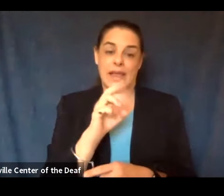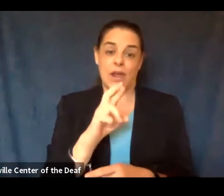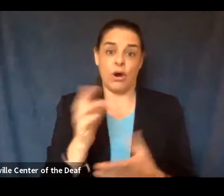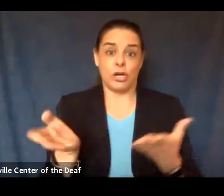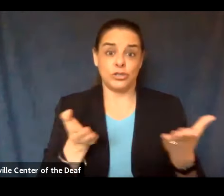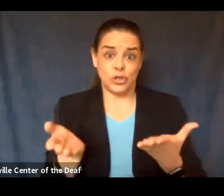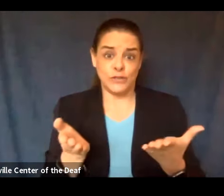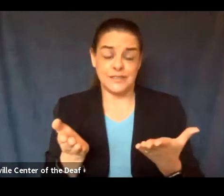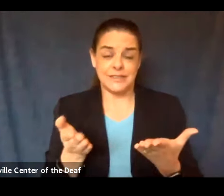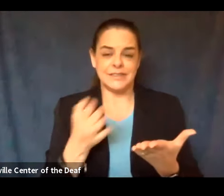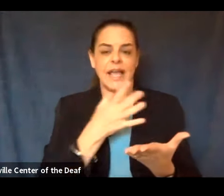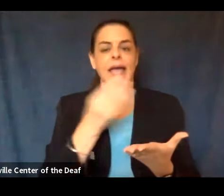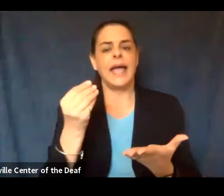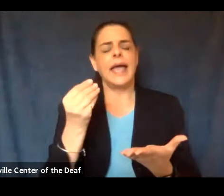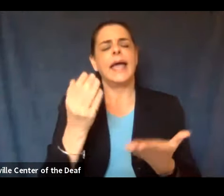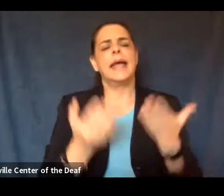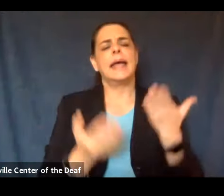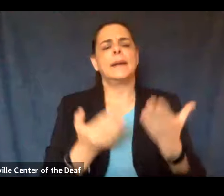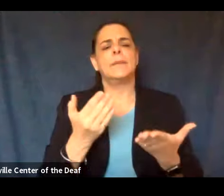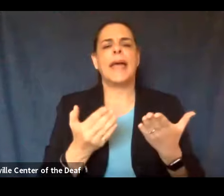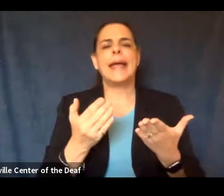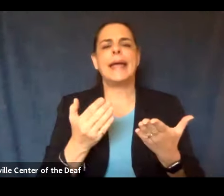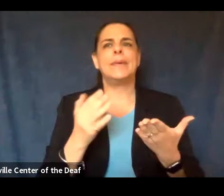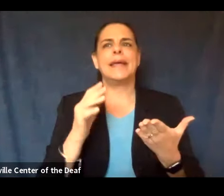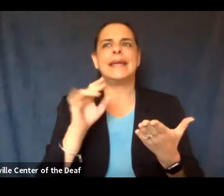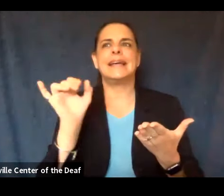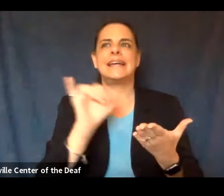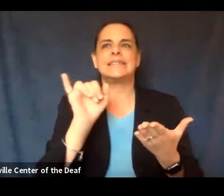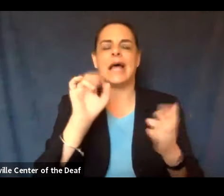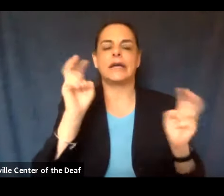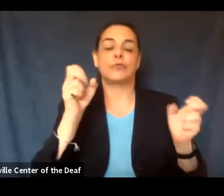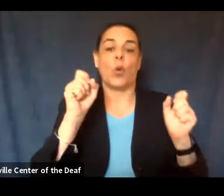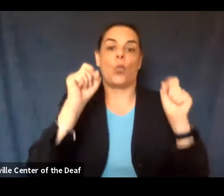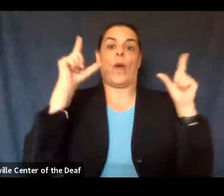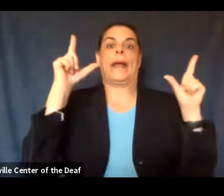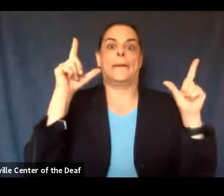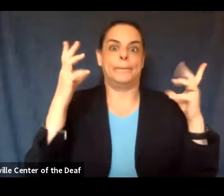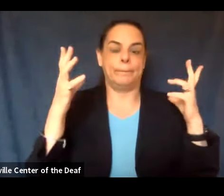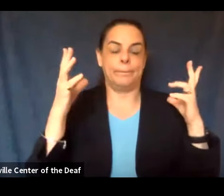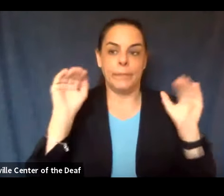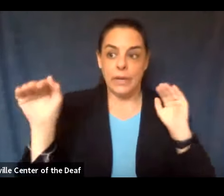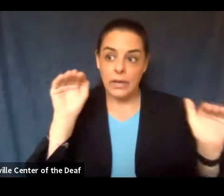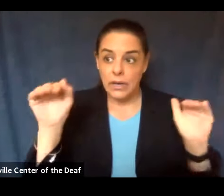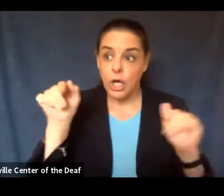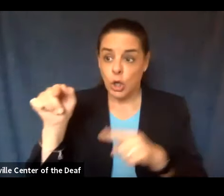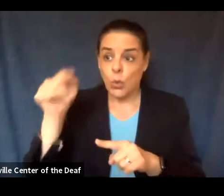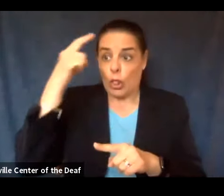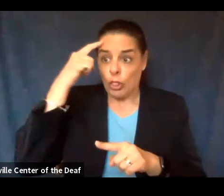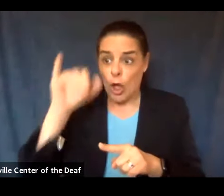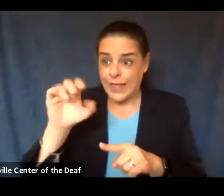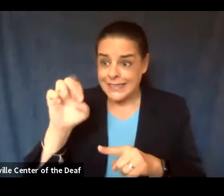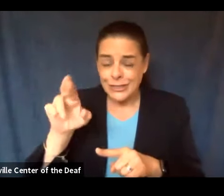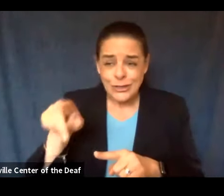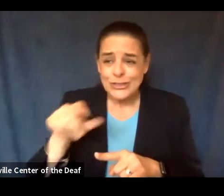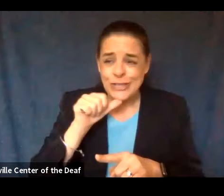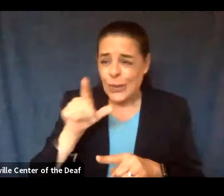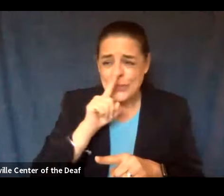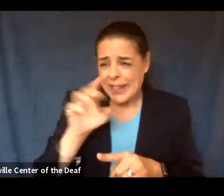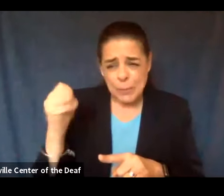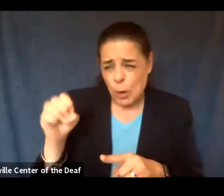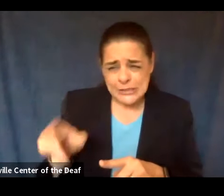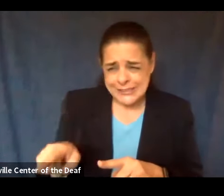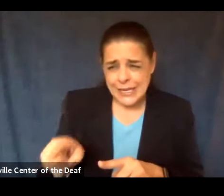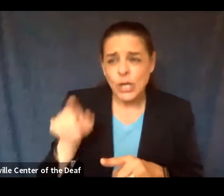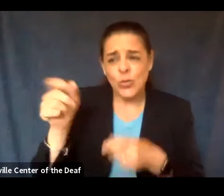services. And maybe it's just a wake-up call and letting people know that for things that they thought were emergencies aren't really emergencies, and they can manage it